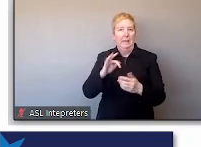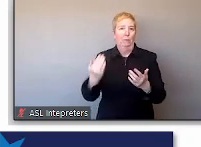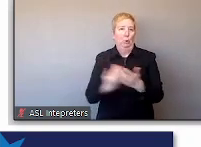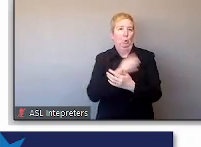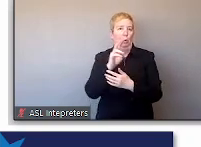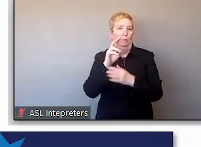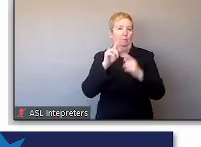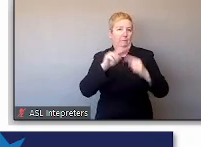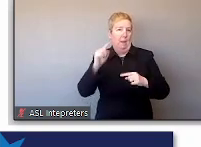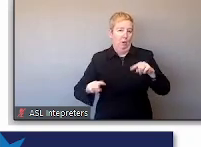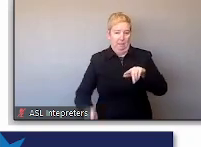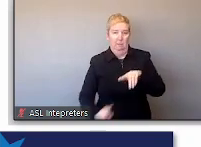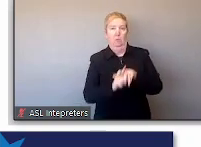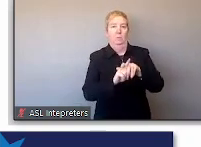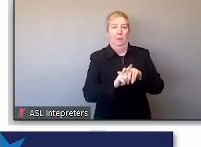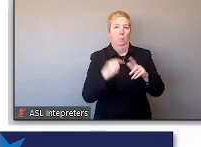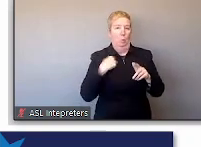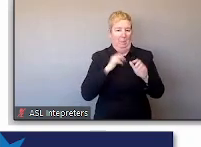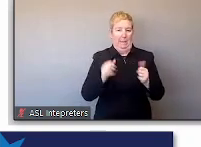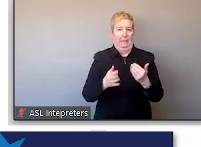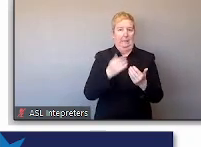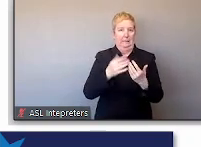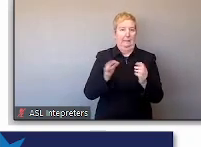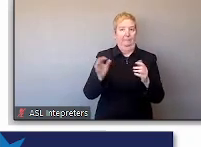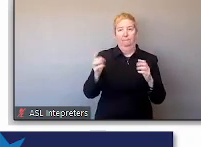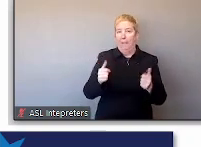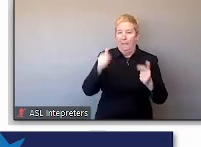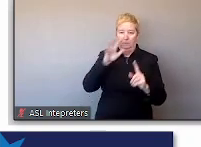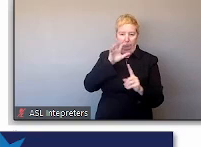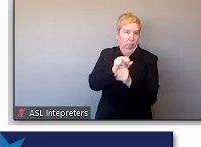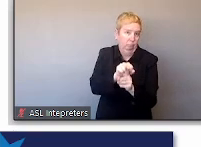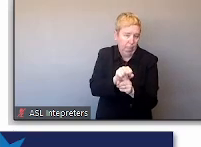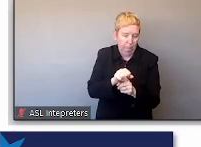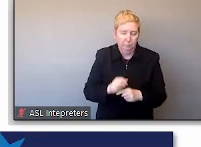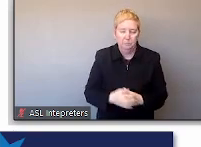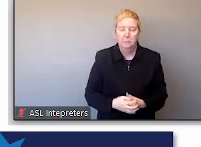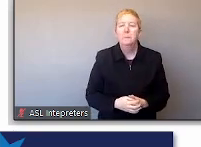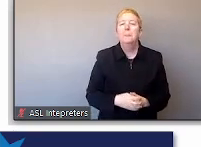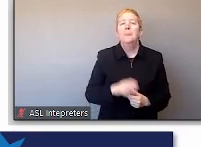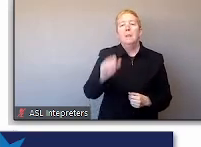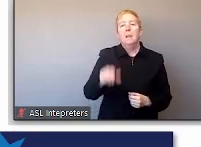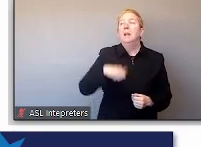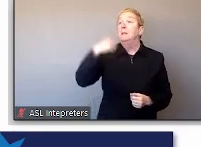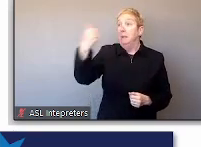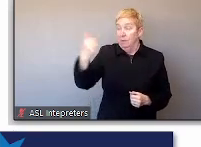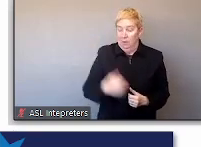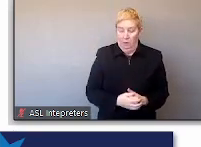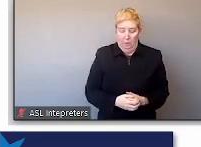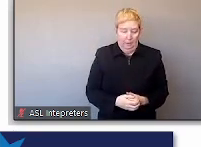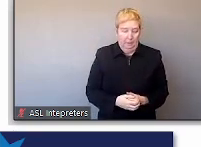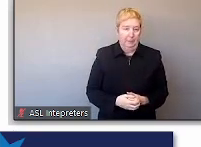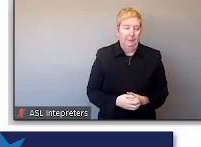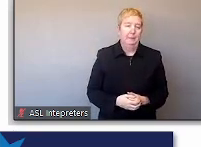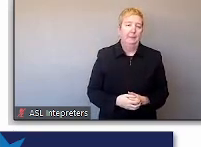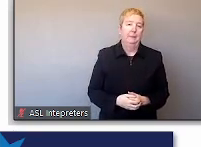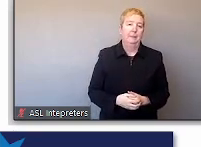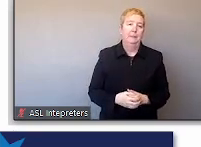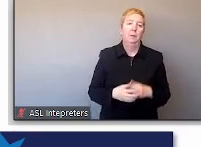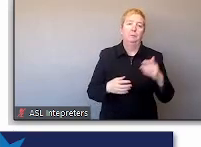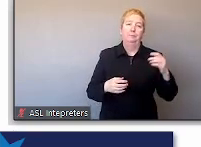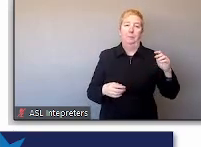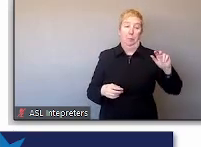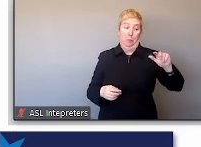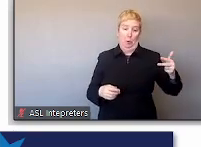along. Again, on another angle, a plan to prevent economic